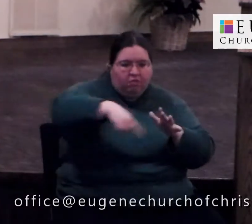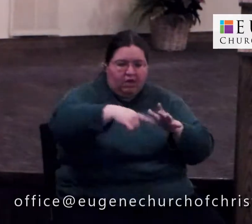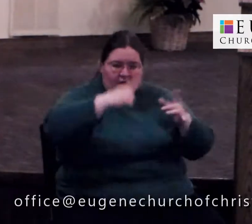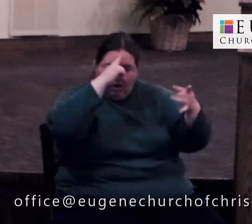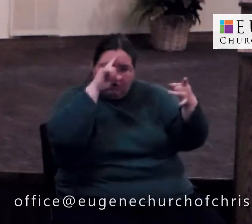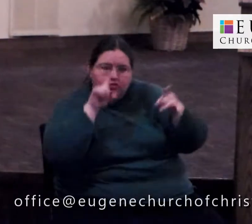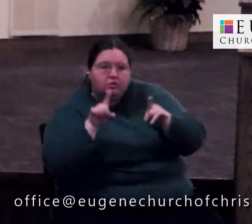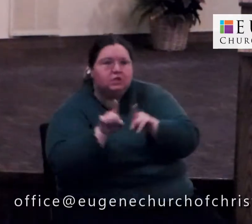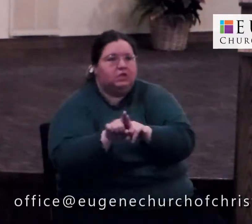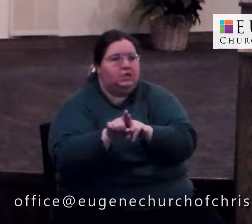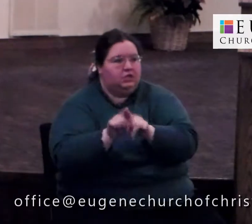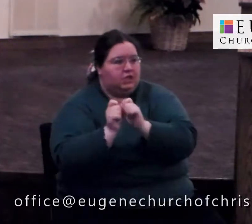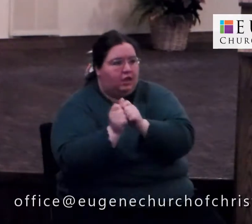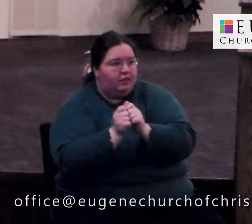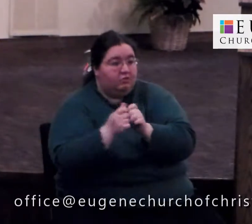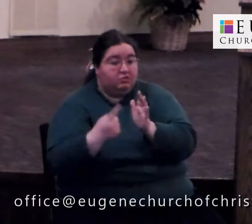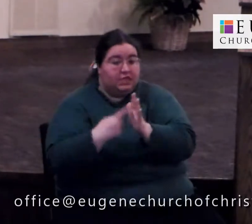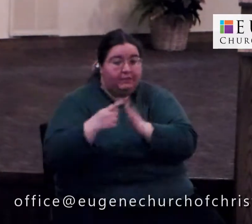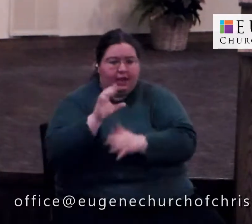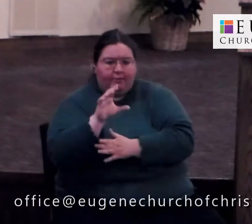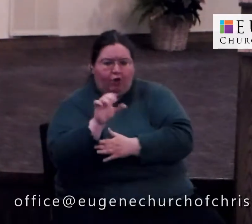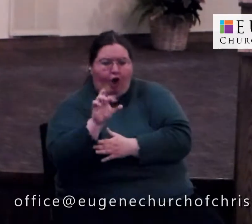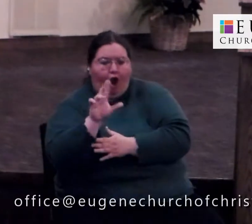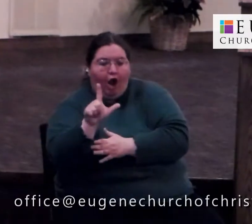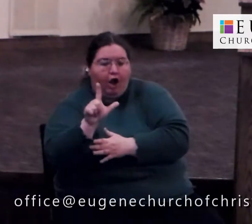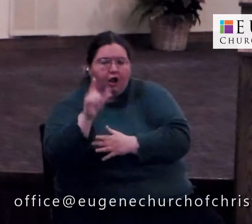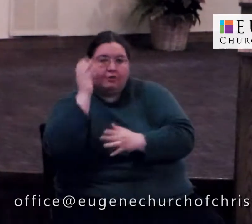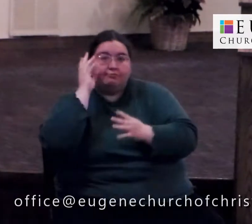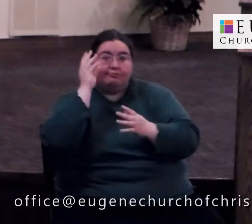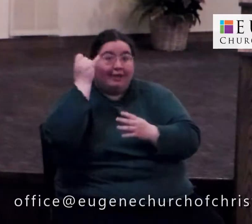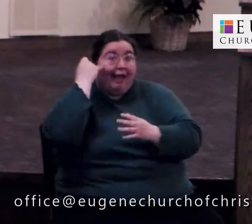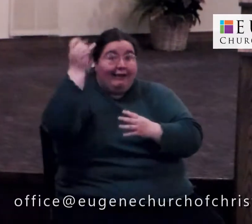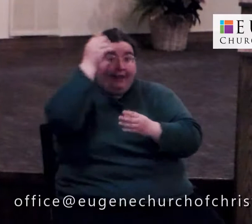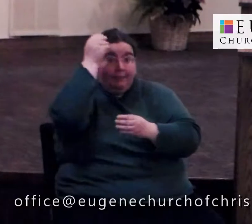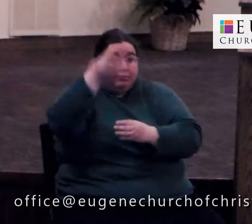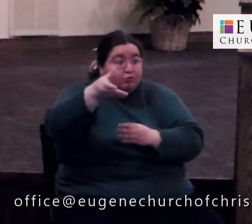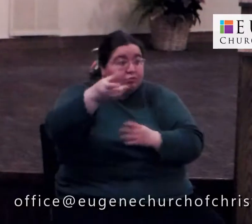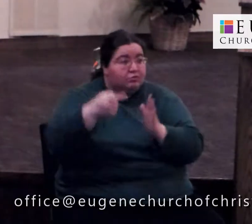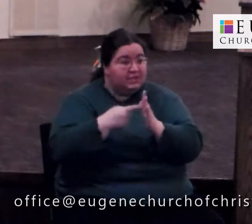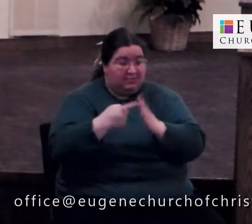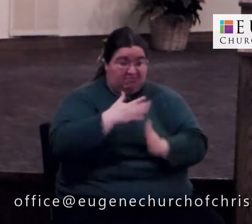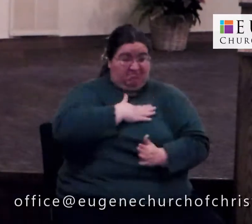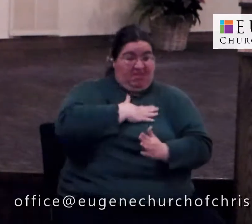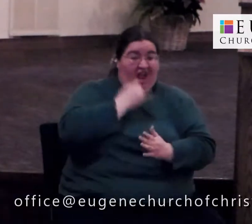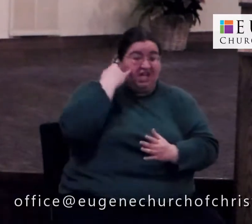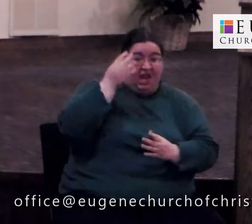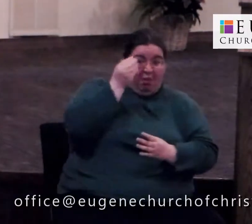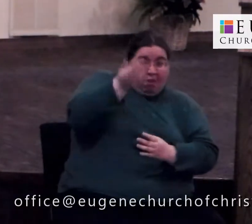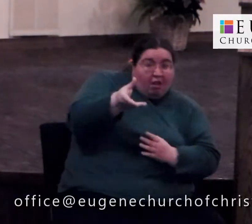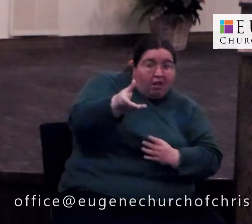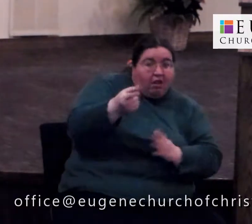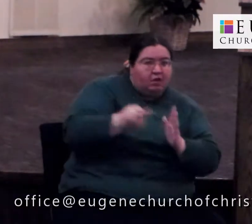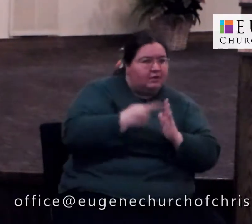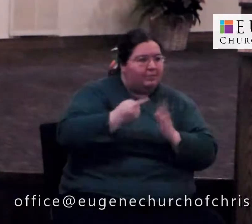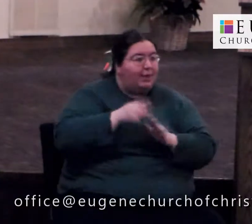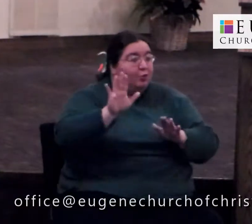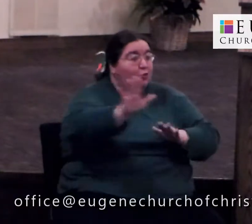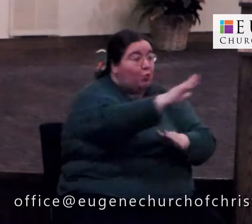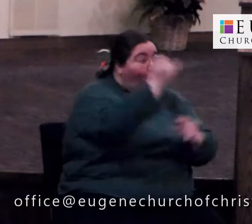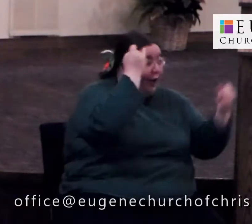it's Roy's idea, and sometimes it's Mike's idea or mine, or sometimes it's yours that has been brought through them. And as those